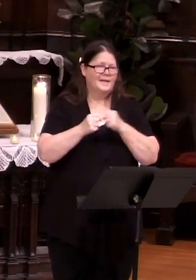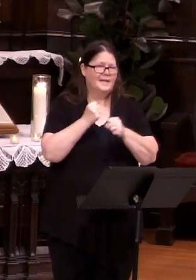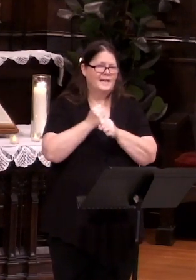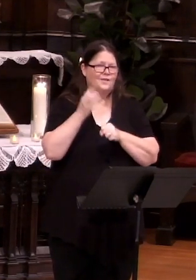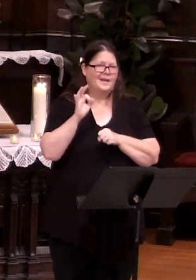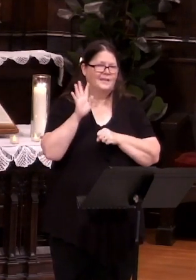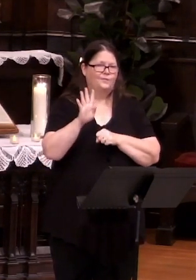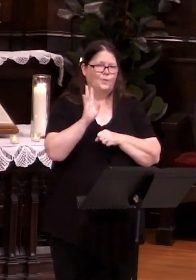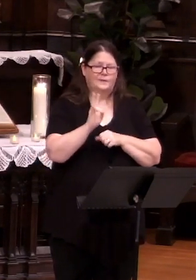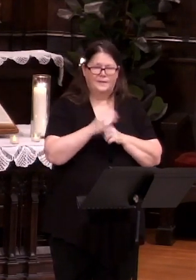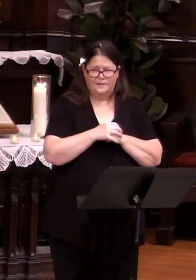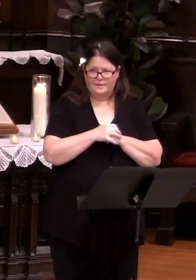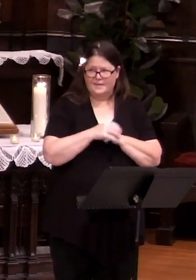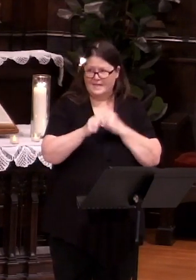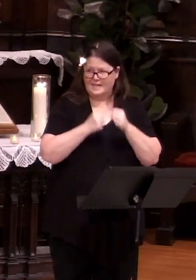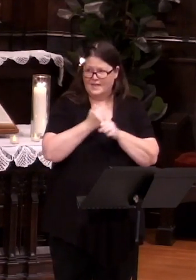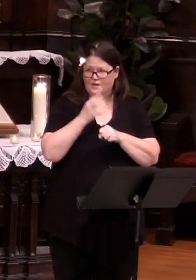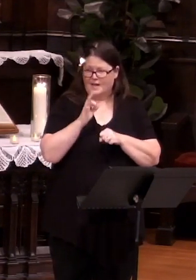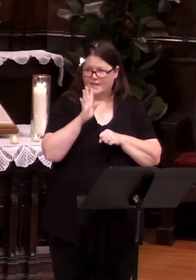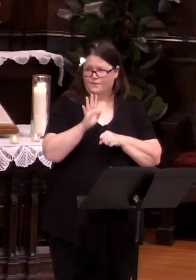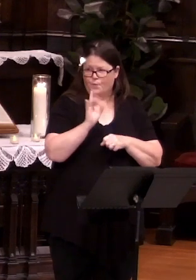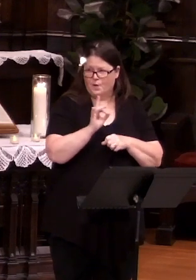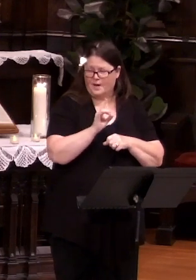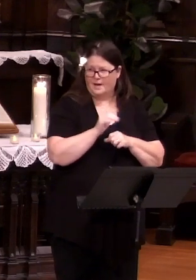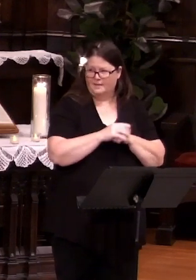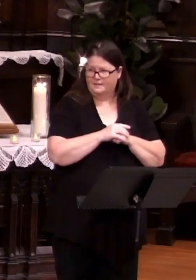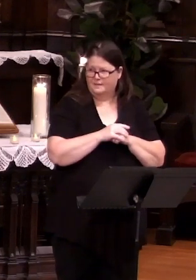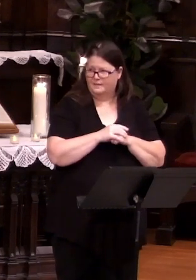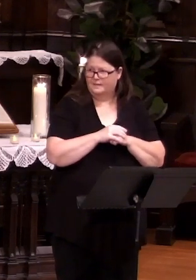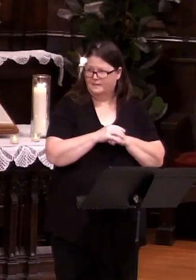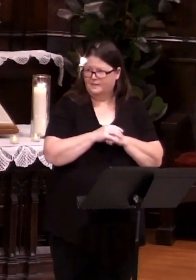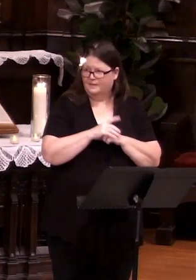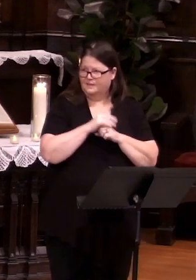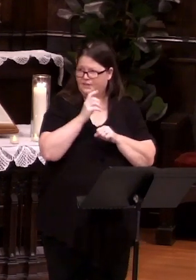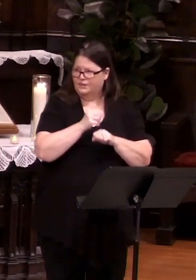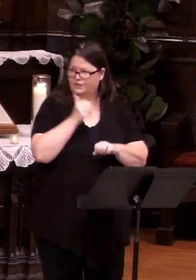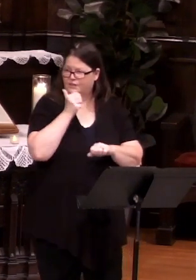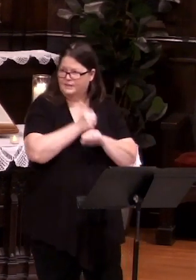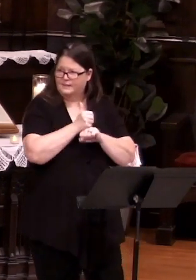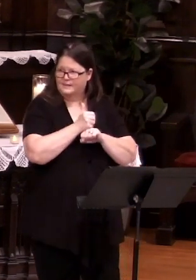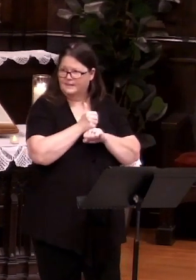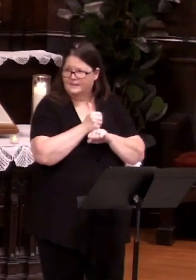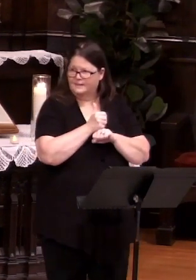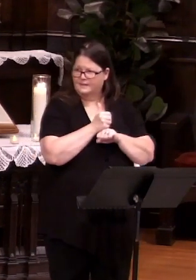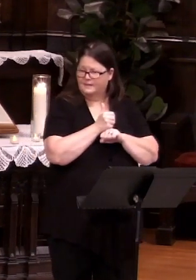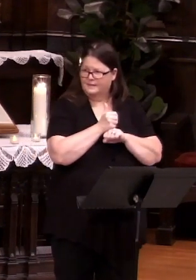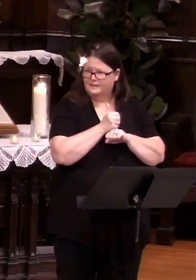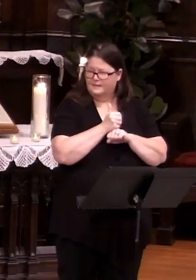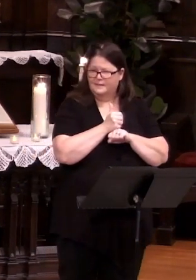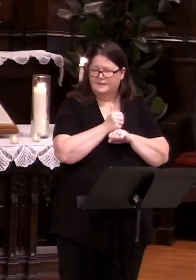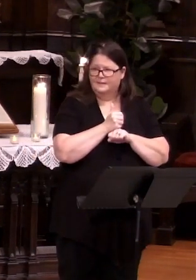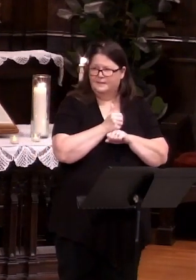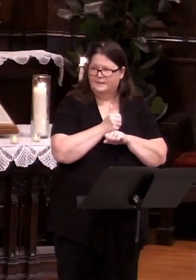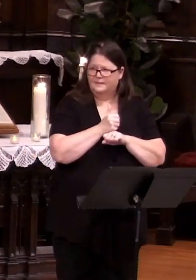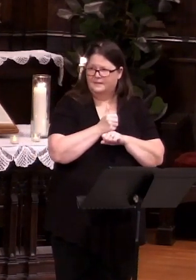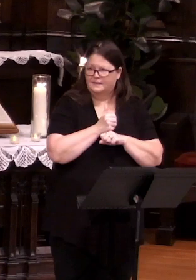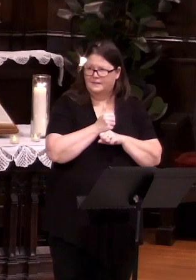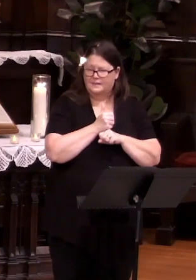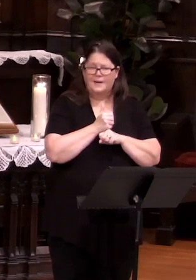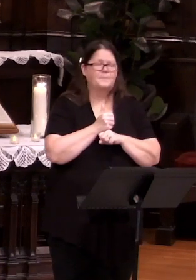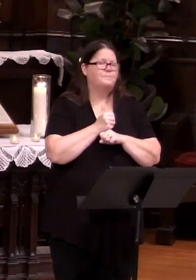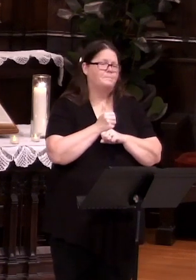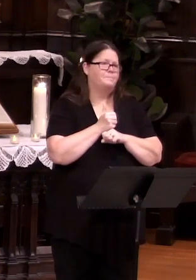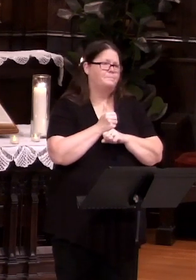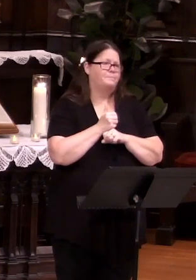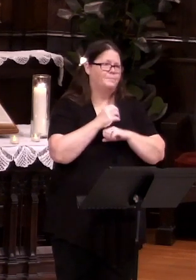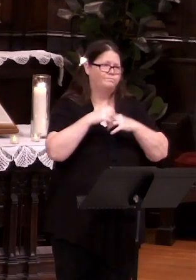1947. In 1948, she established the Maria Eva Duarte de Perón Foundation, which served poor